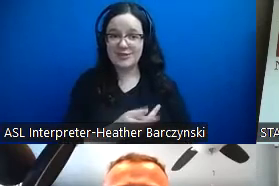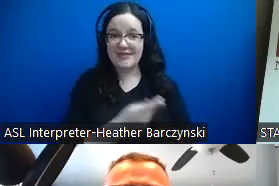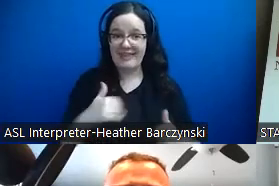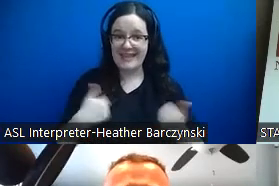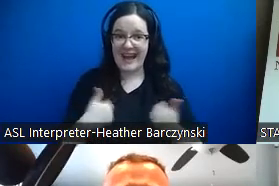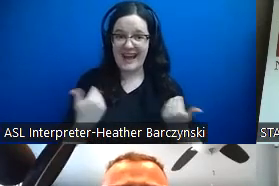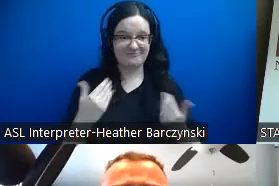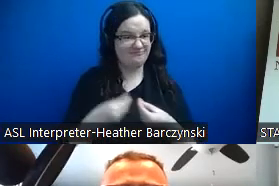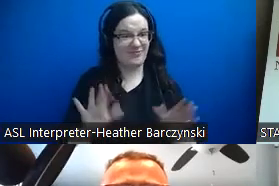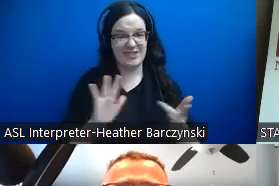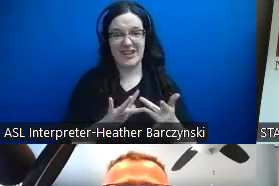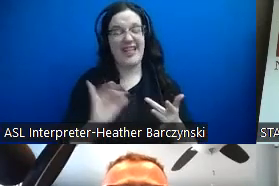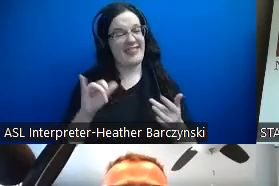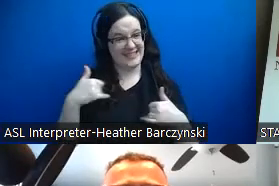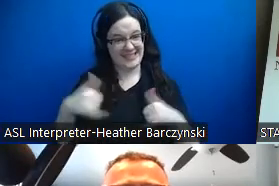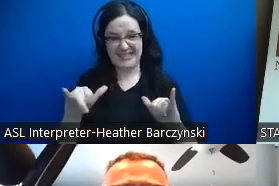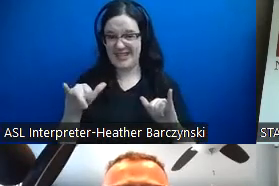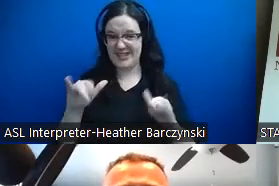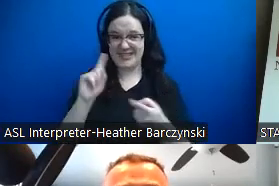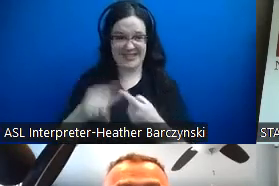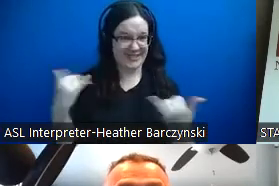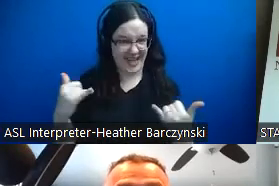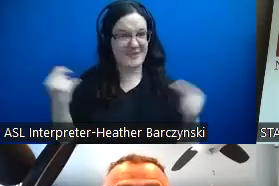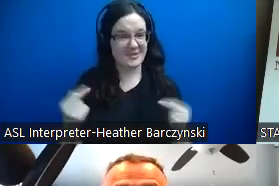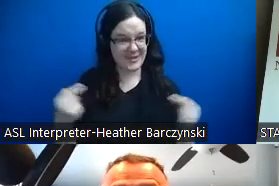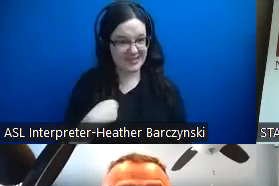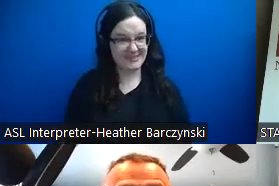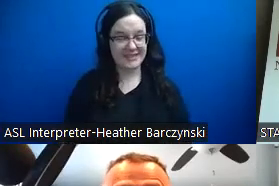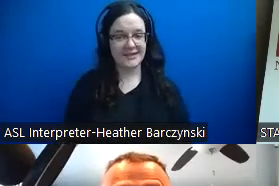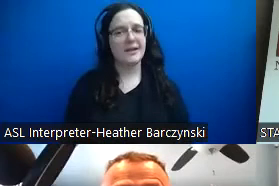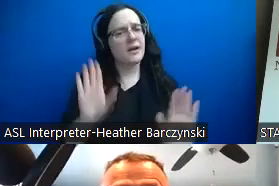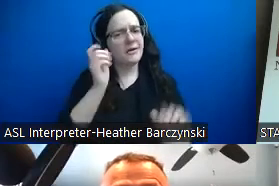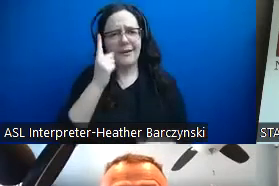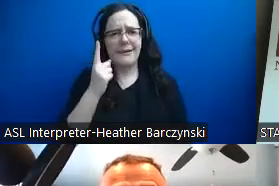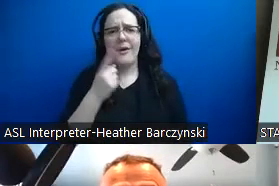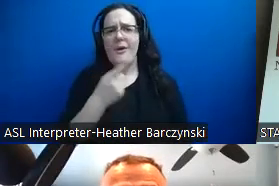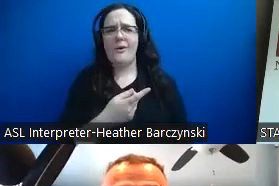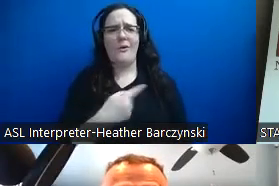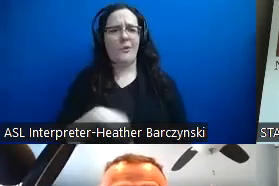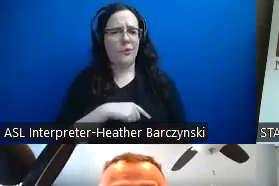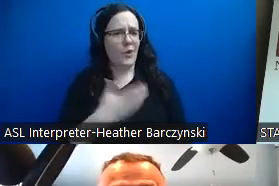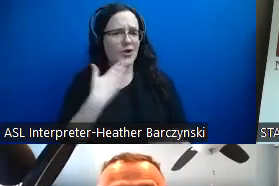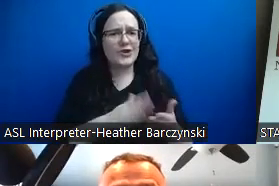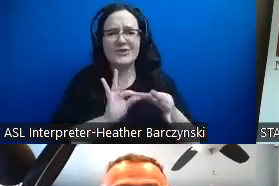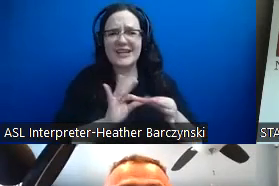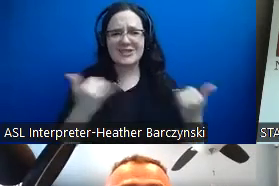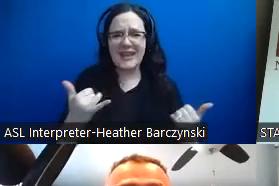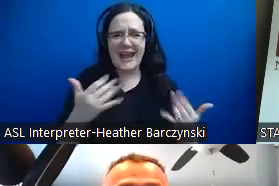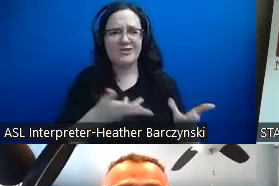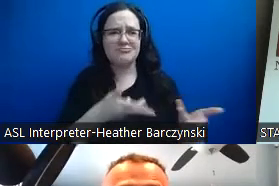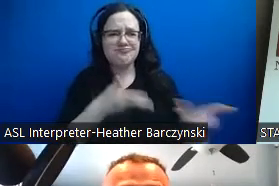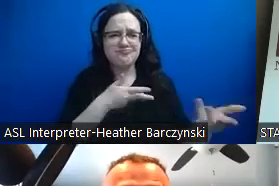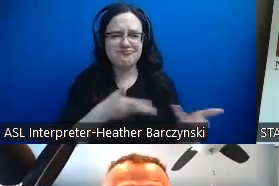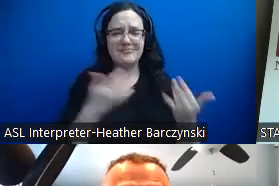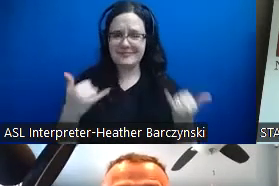that still hurts me to this day. Now we're on very good terms now. We have a great relationship now,